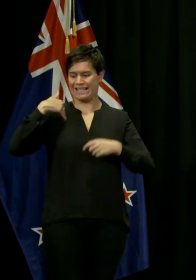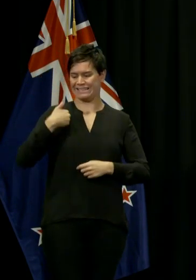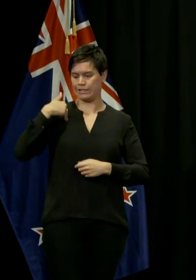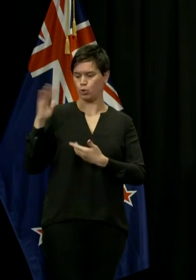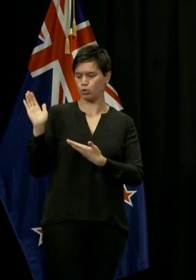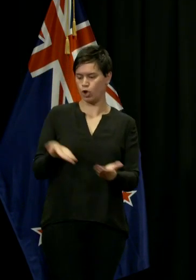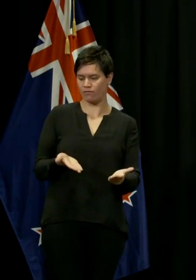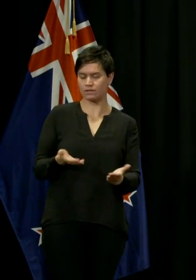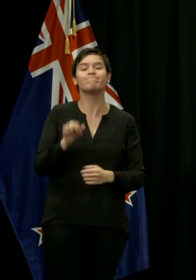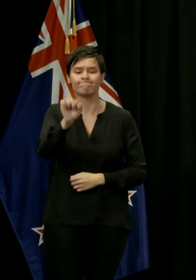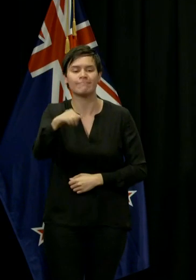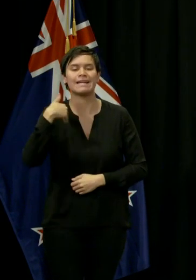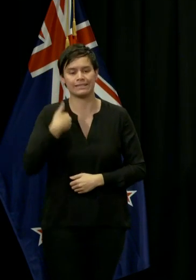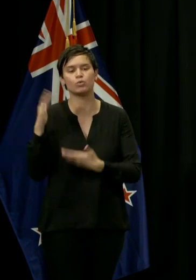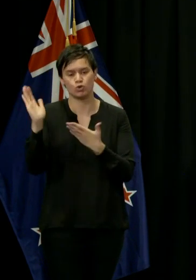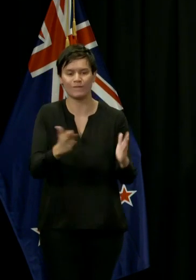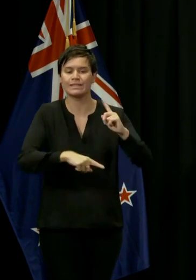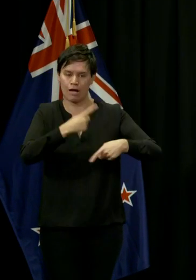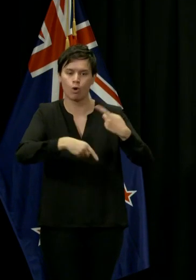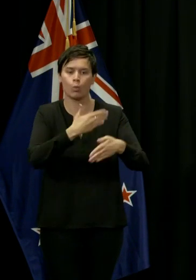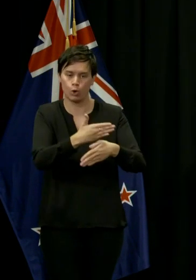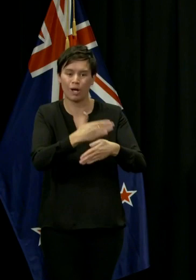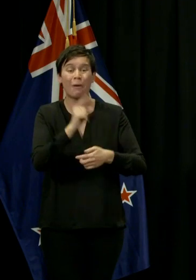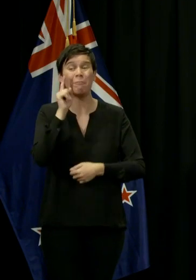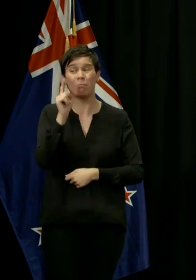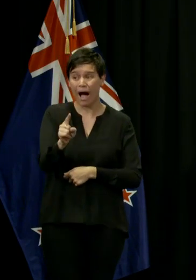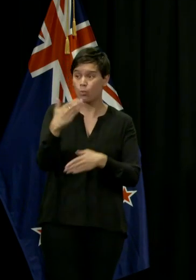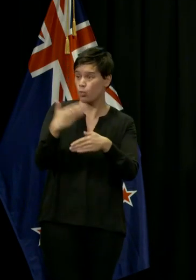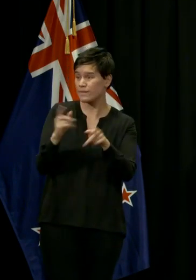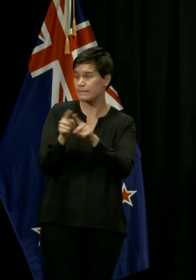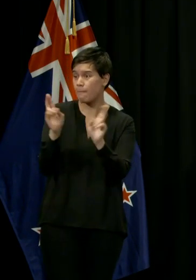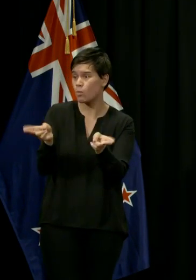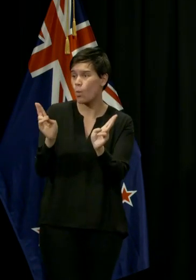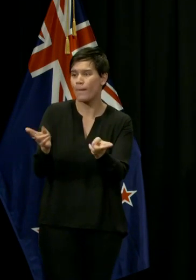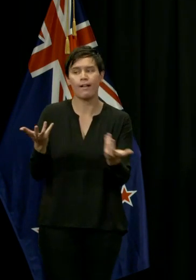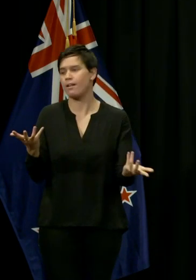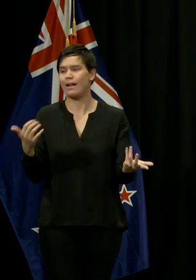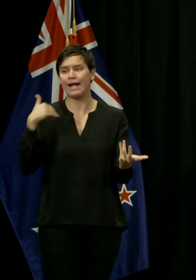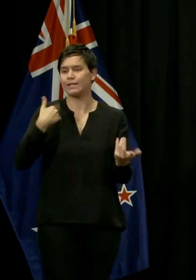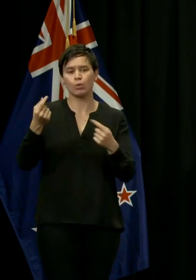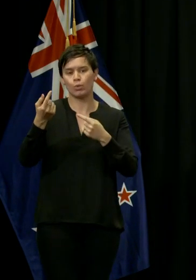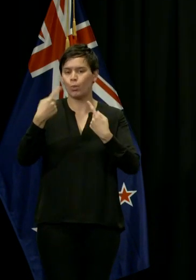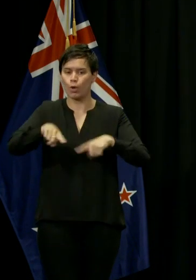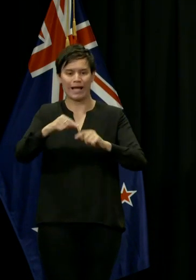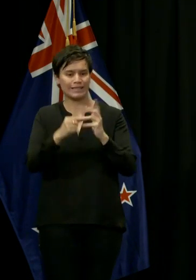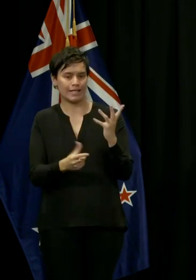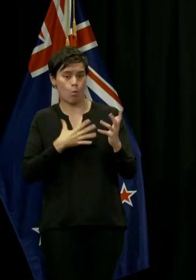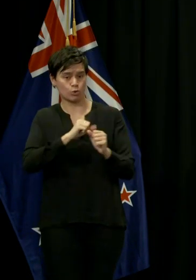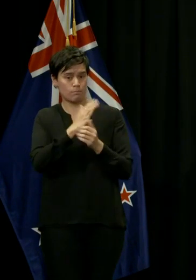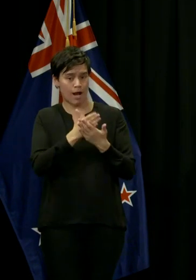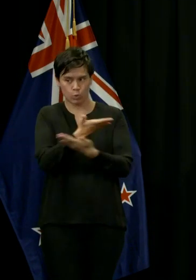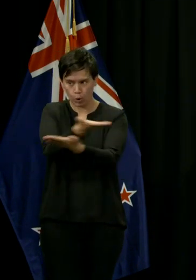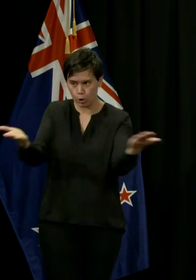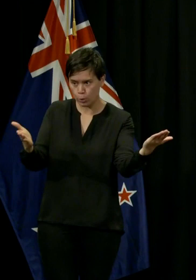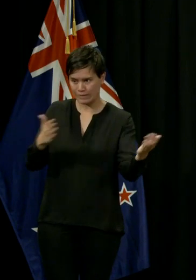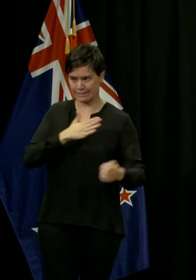services. We will just need to make sure we work through how that can be operationalised in a way that keeps all of you safe as